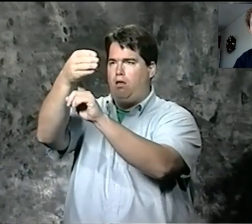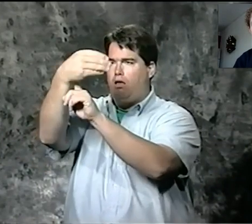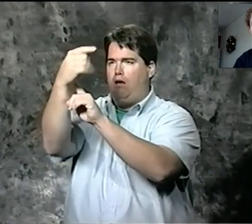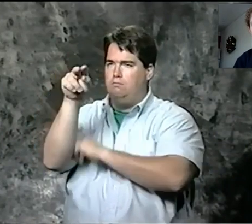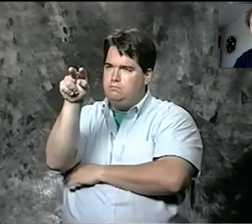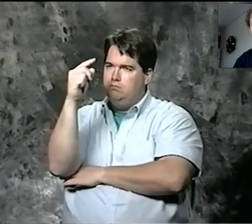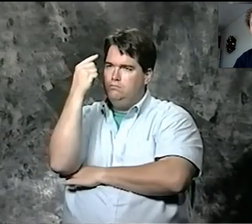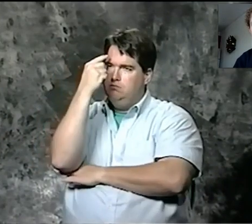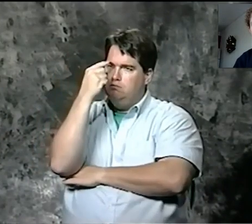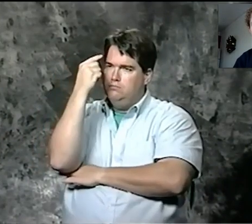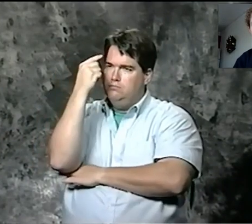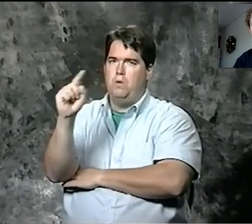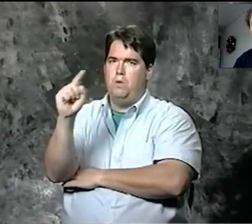sees the flag.